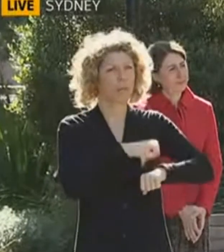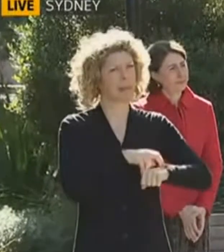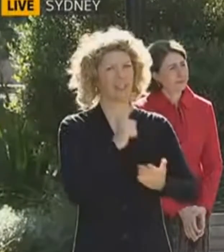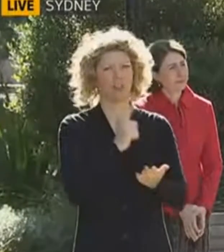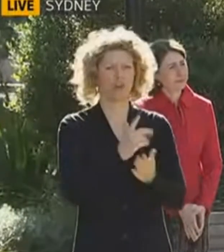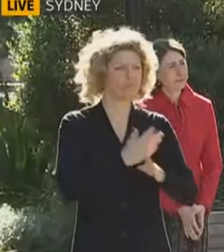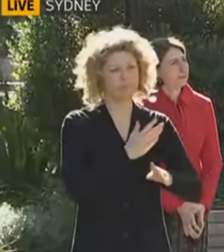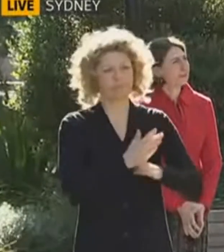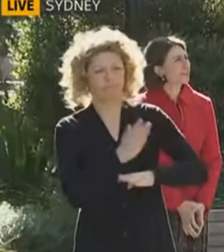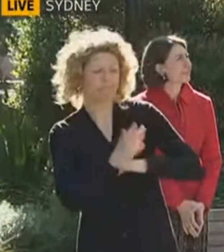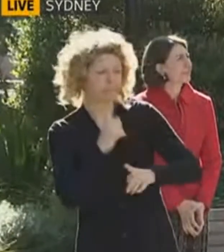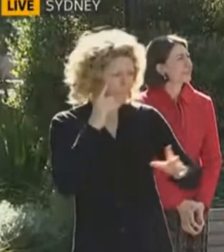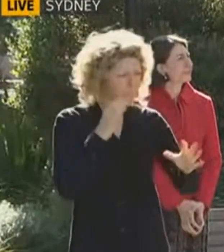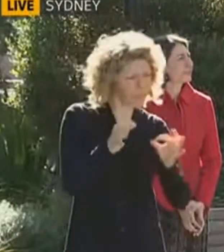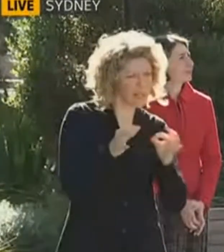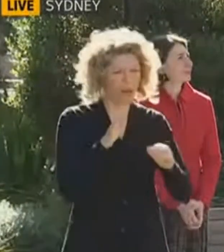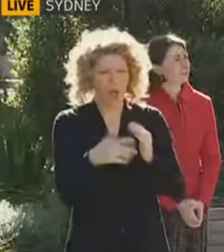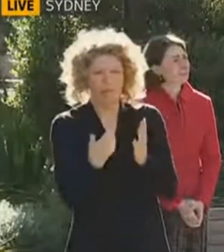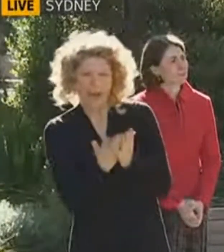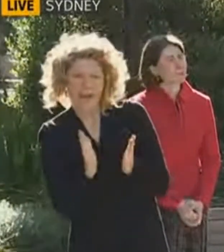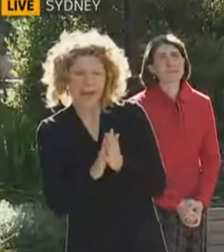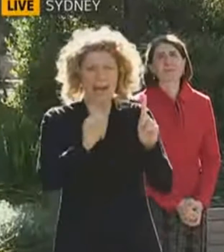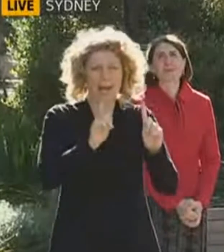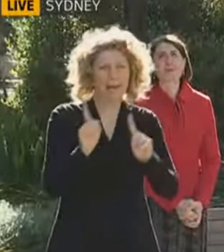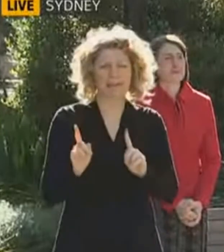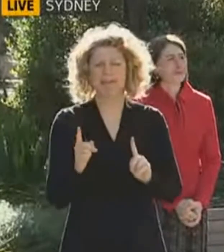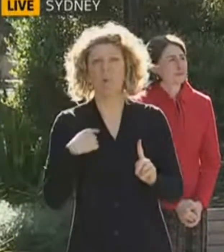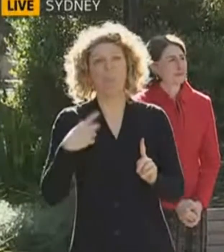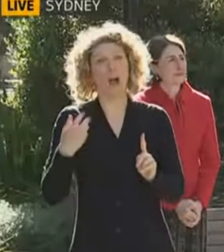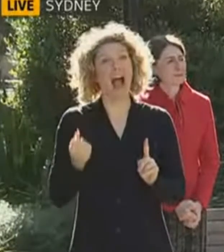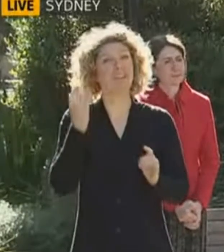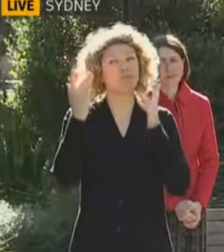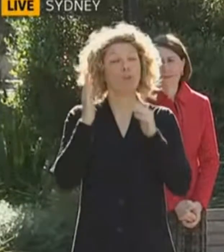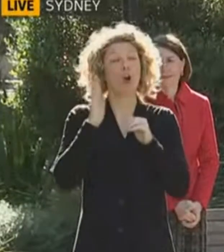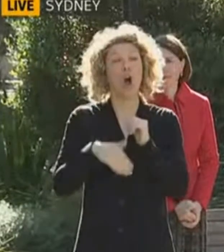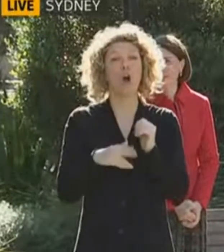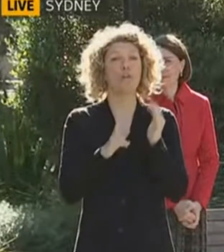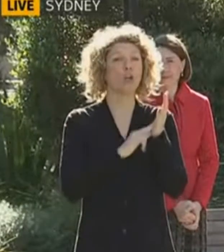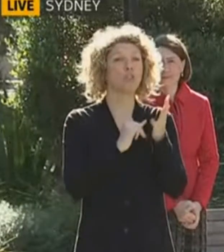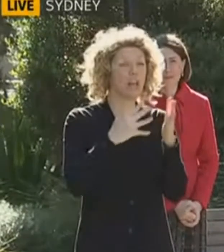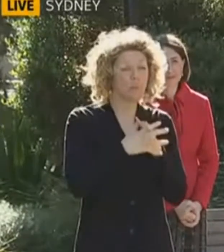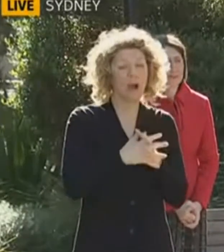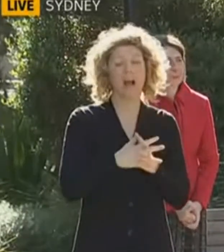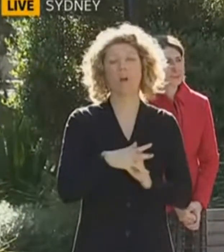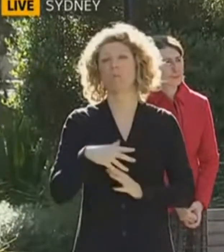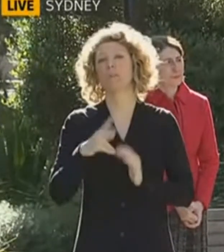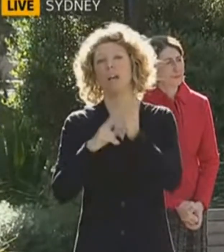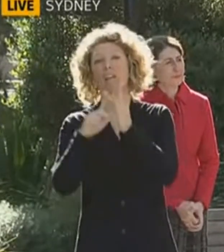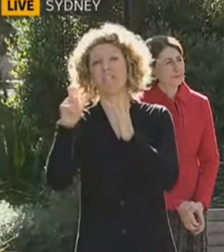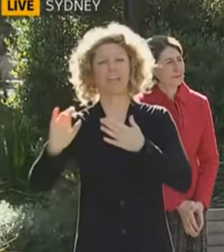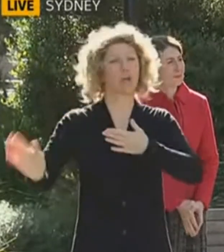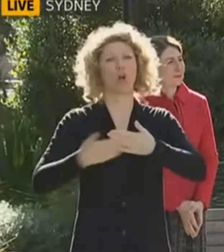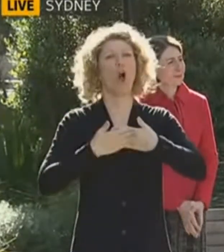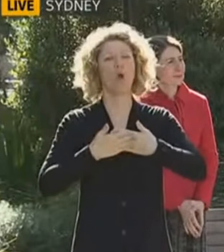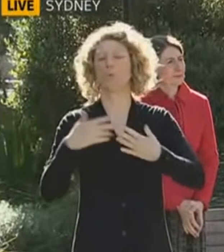operational modelling around potential outcomes, and one of those was the closure of the New South Wales-Victorian border. We know there